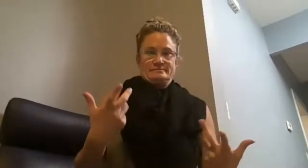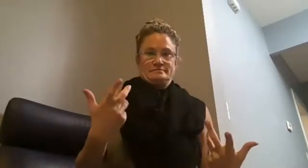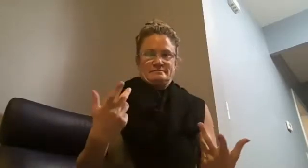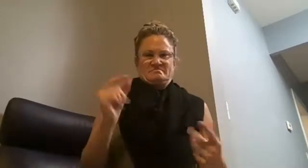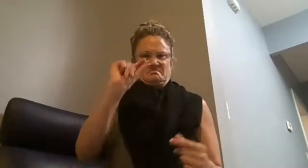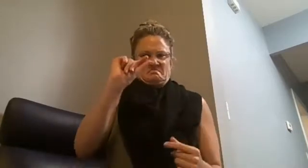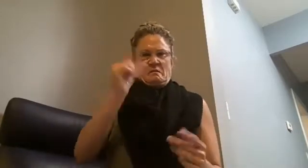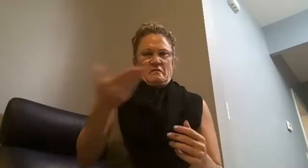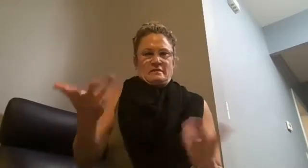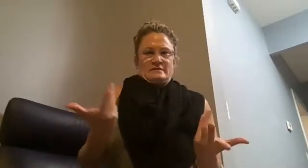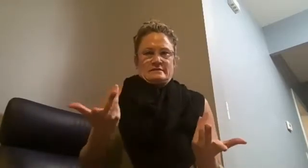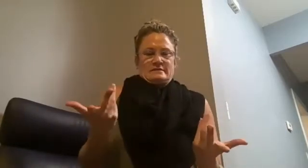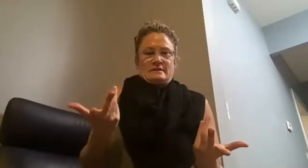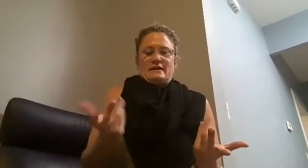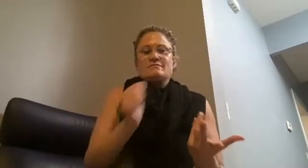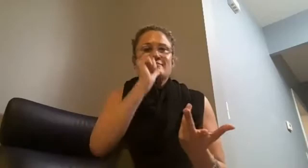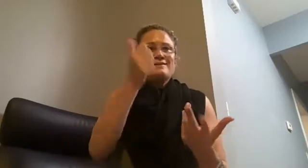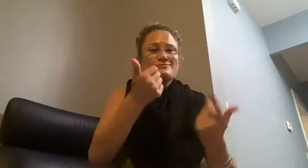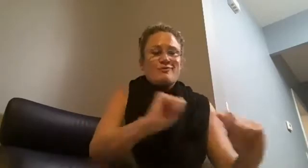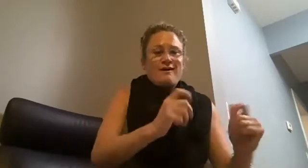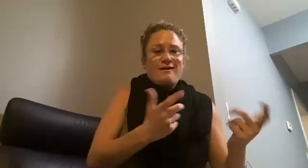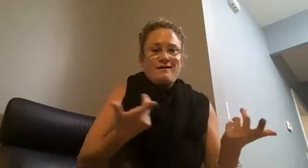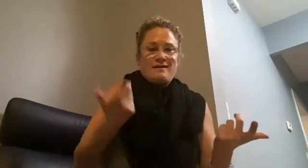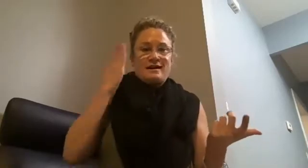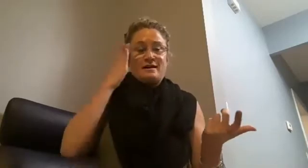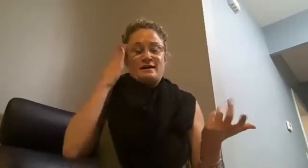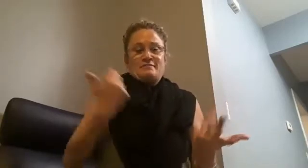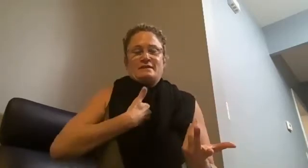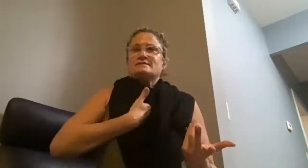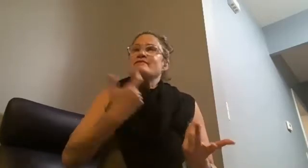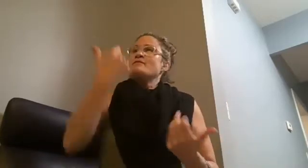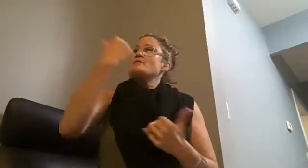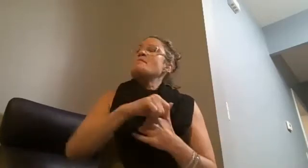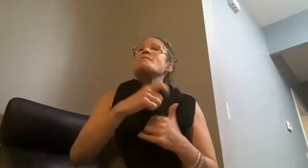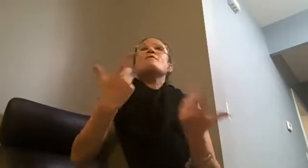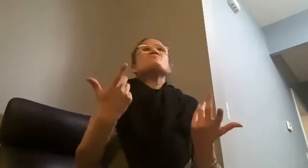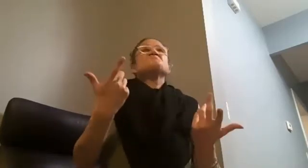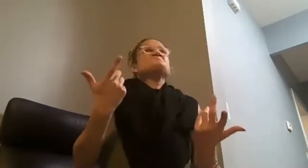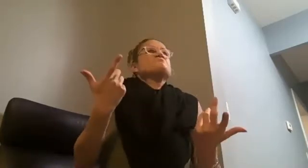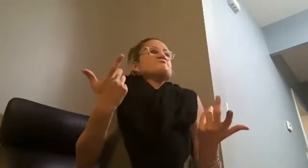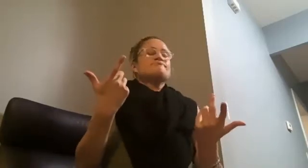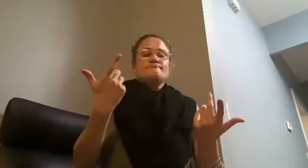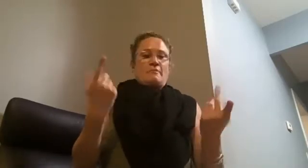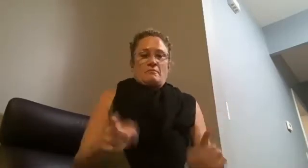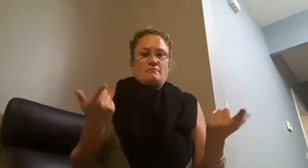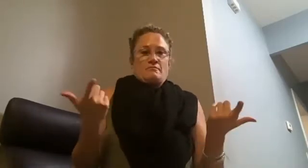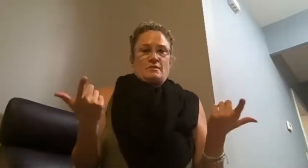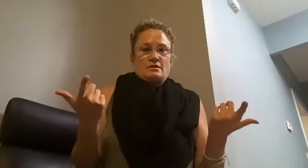I was making an effort. I just found my place. I found myself in this place where I related to everything that people